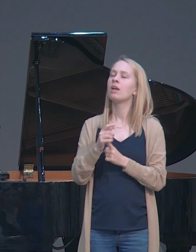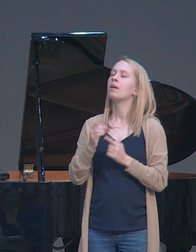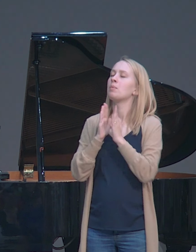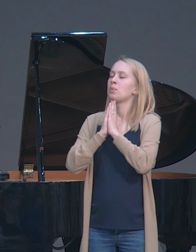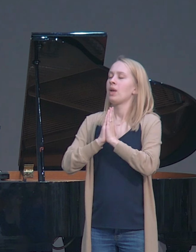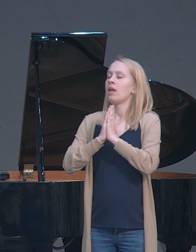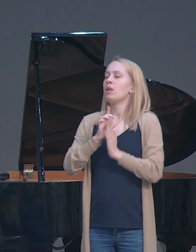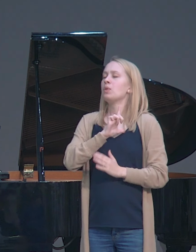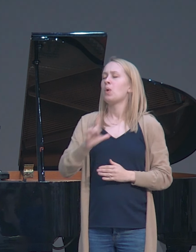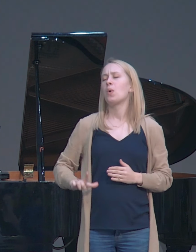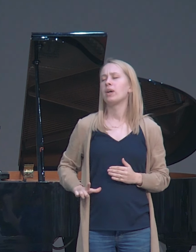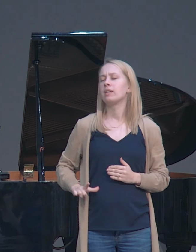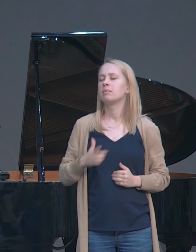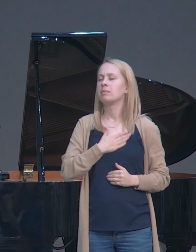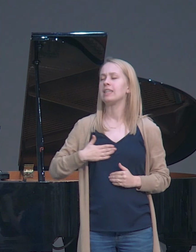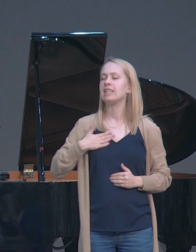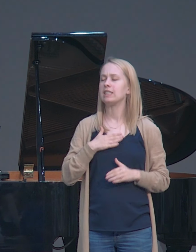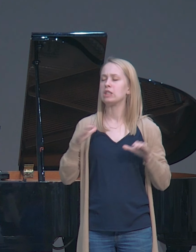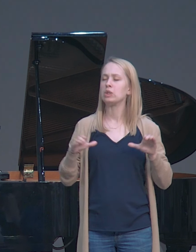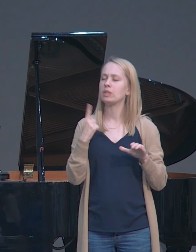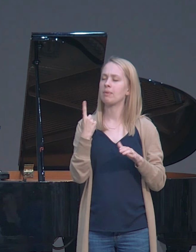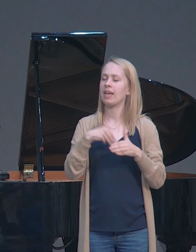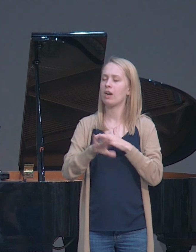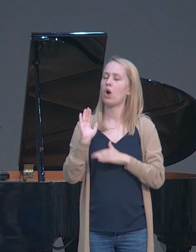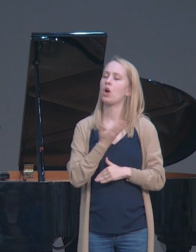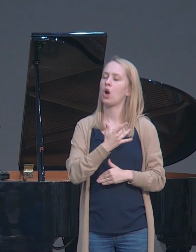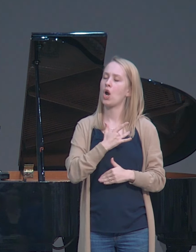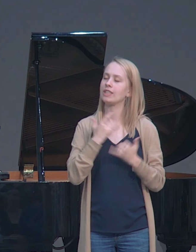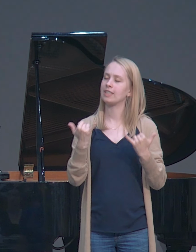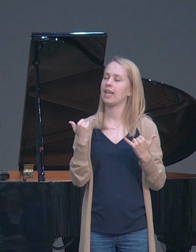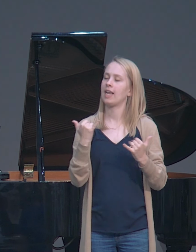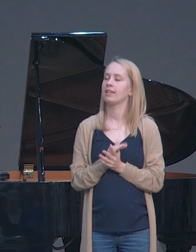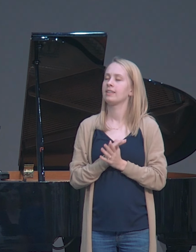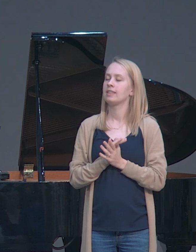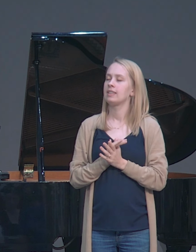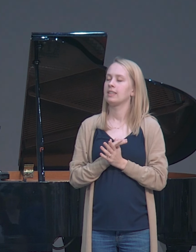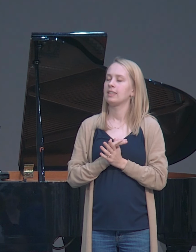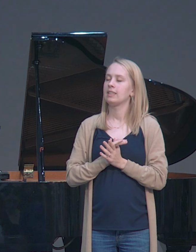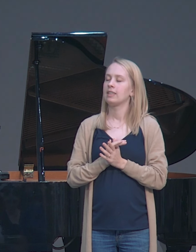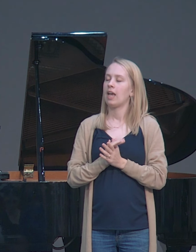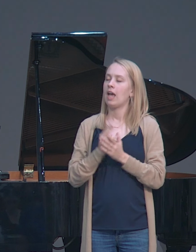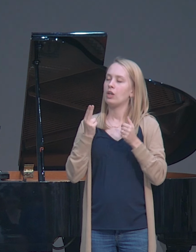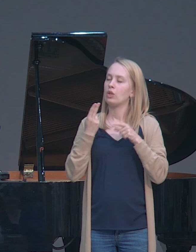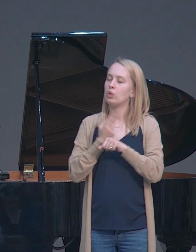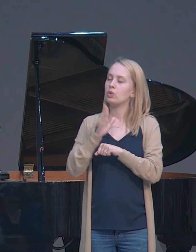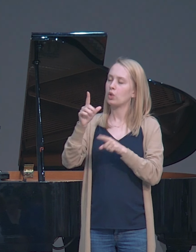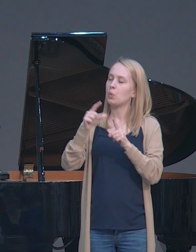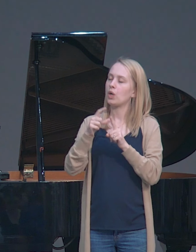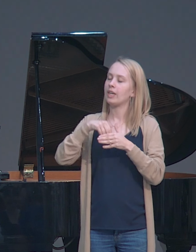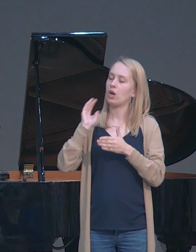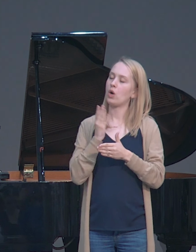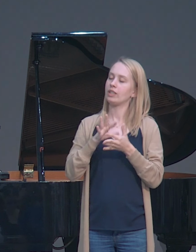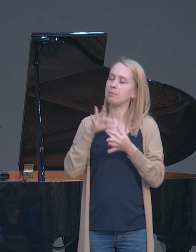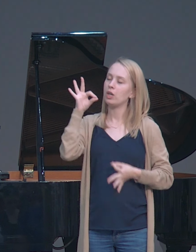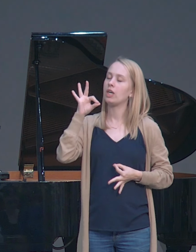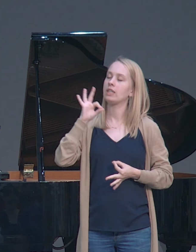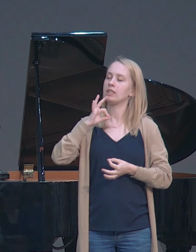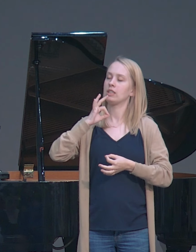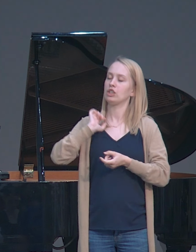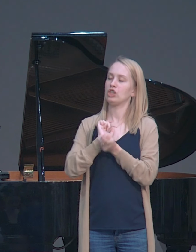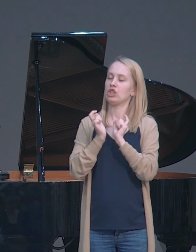you please do something in our hearts? Would you take your word and use it in the hands of your Spirit to do a great work in the hearts of